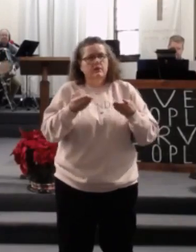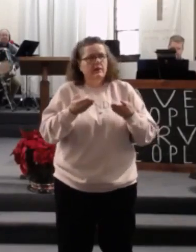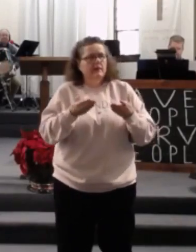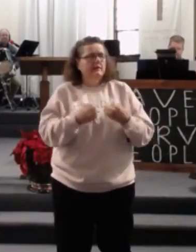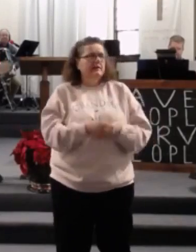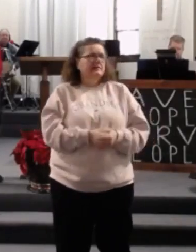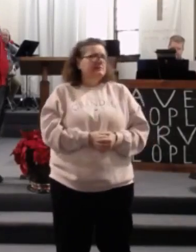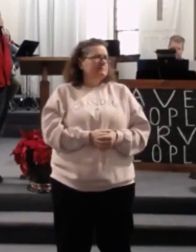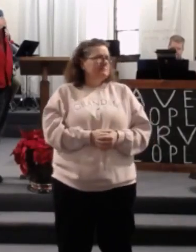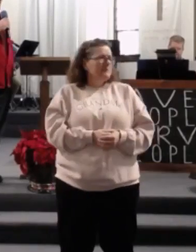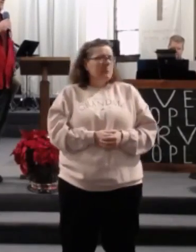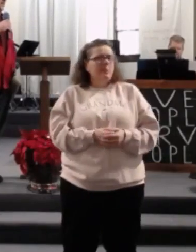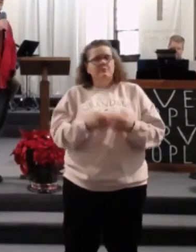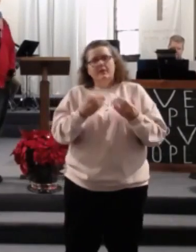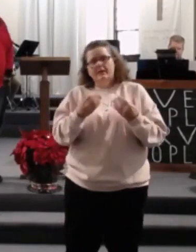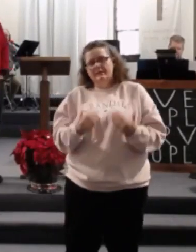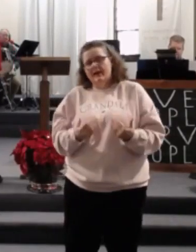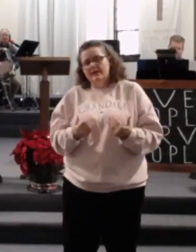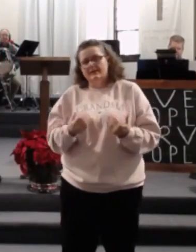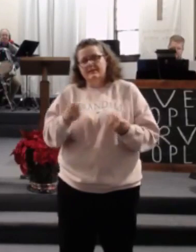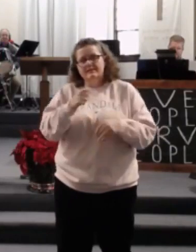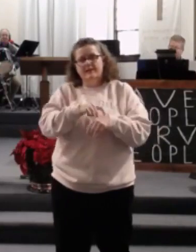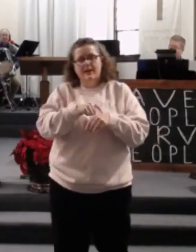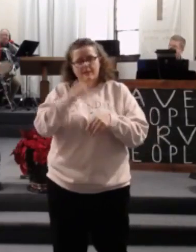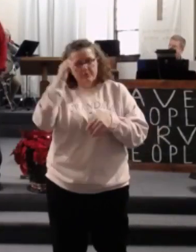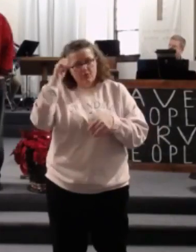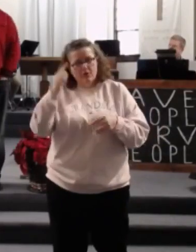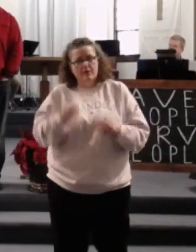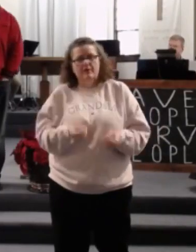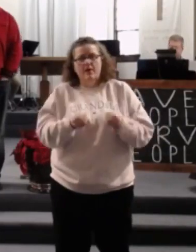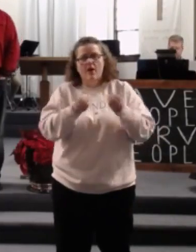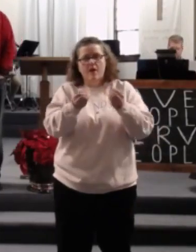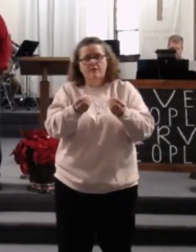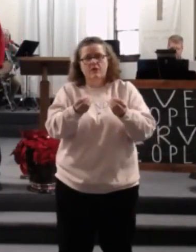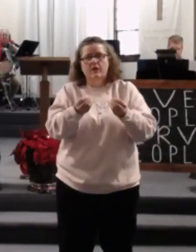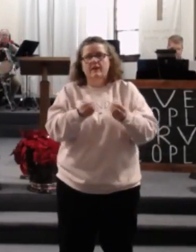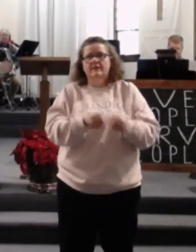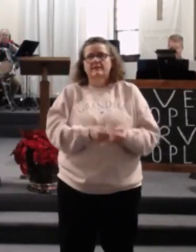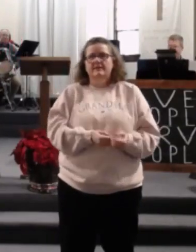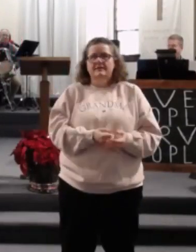have a clue that I'm about to ask them to come down. So this is my prep for them.